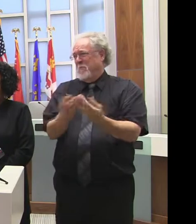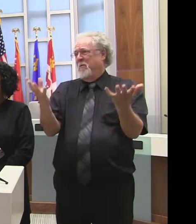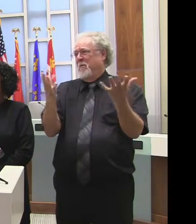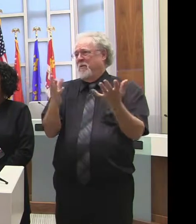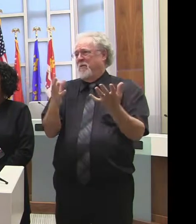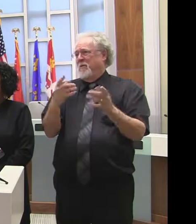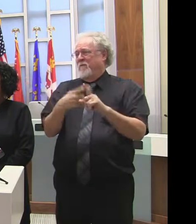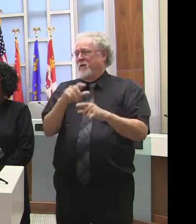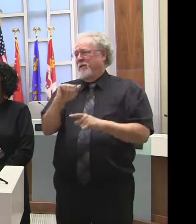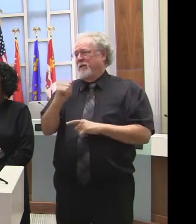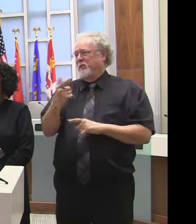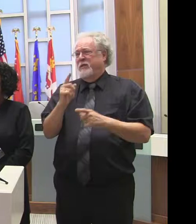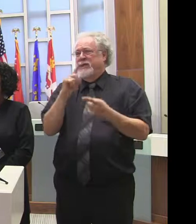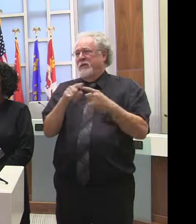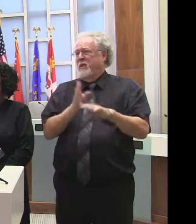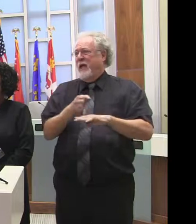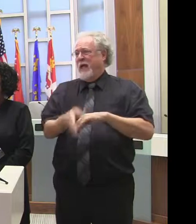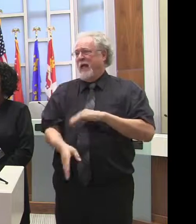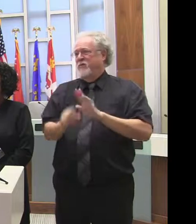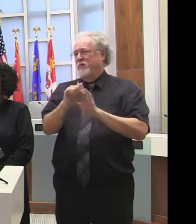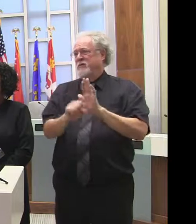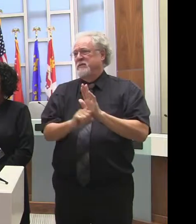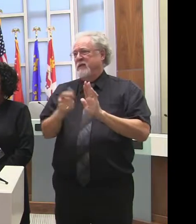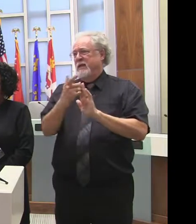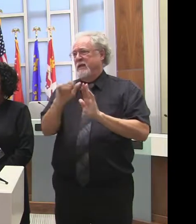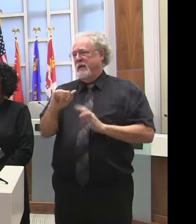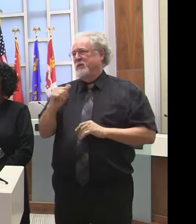until after the State Attorney General